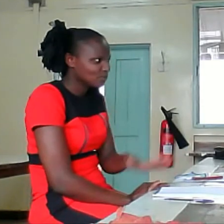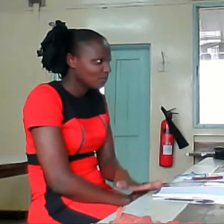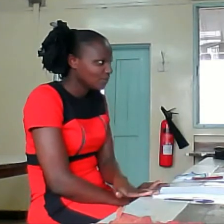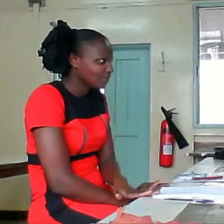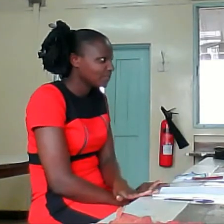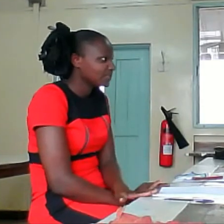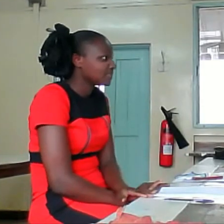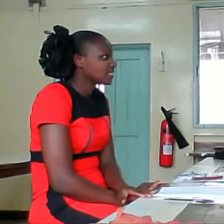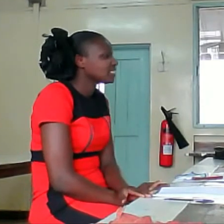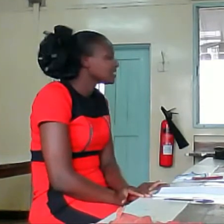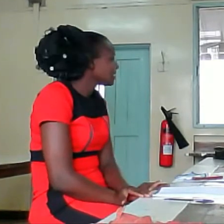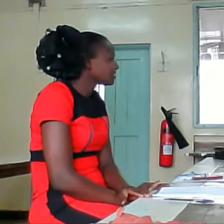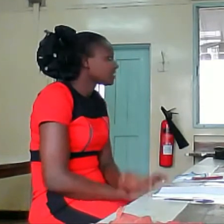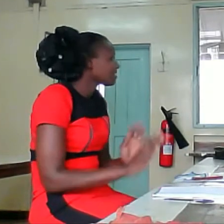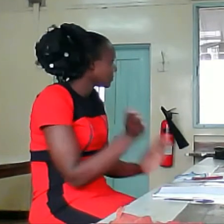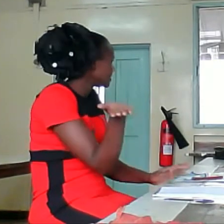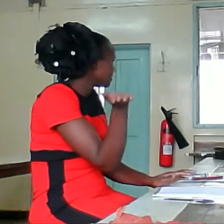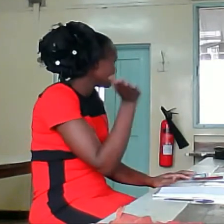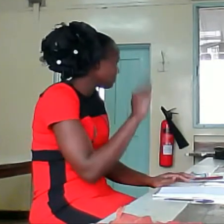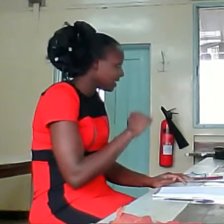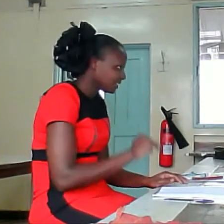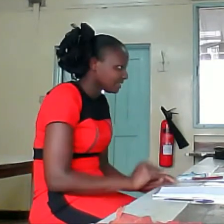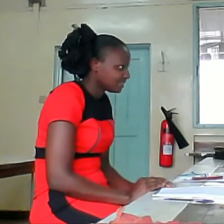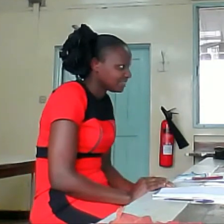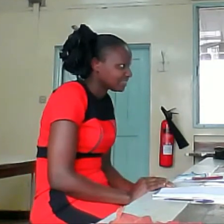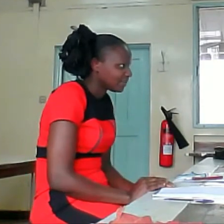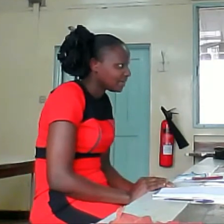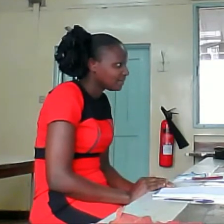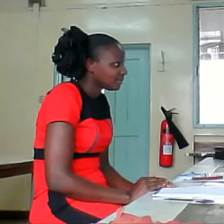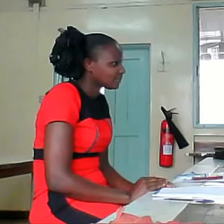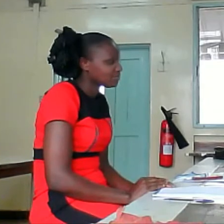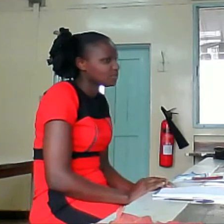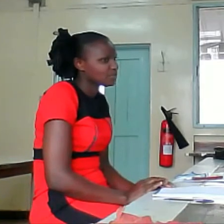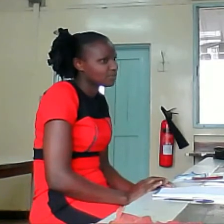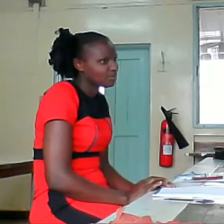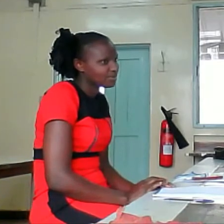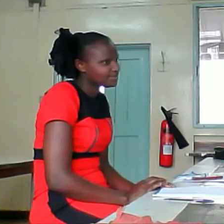normal. It's just the kawaida back. Sawa? What about normal?